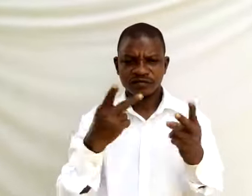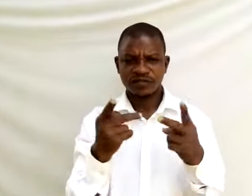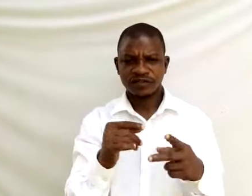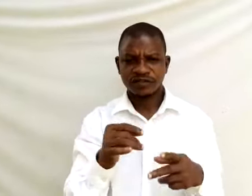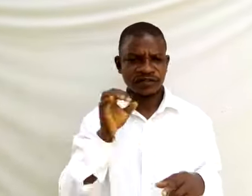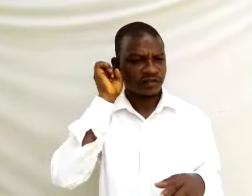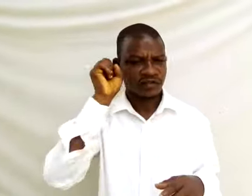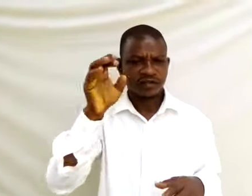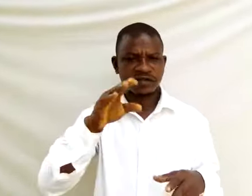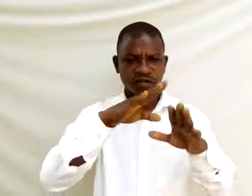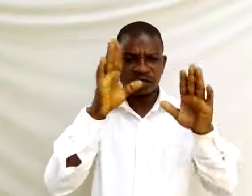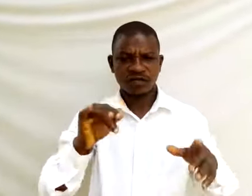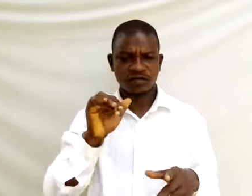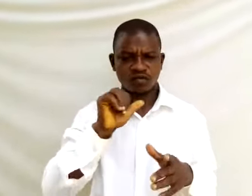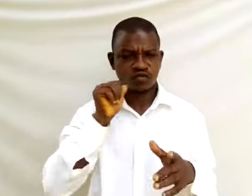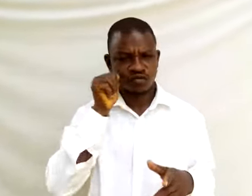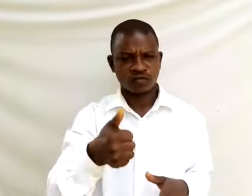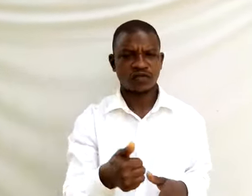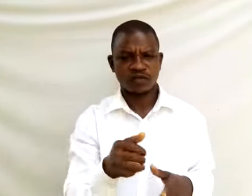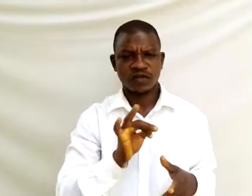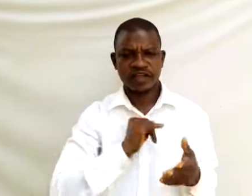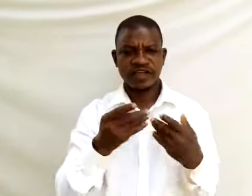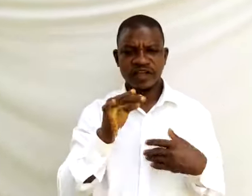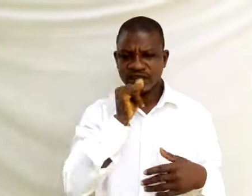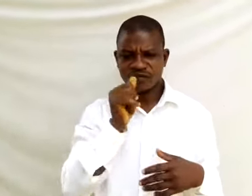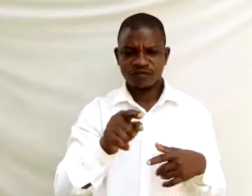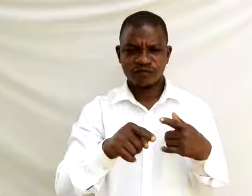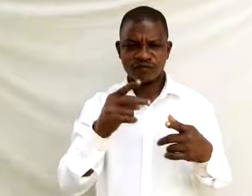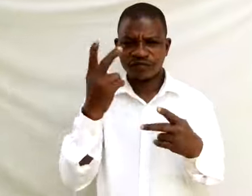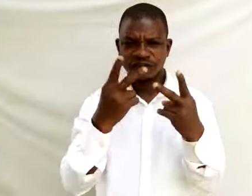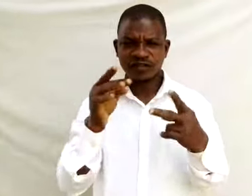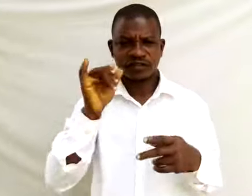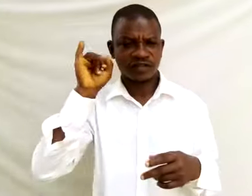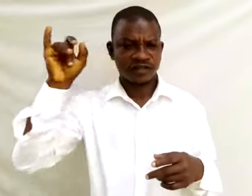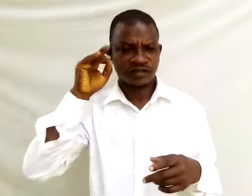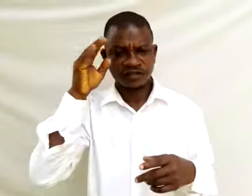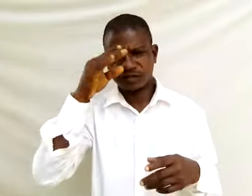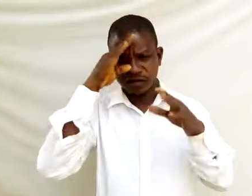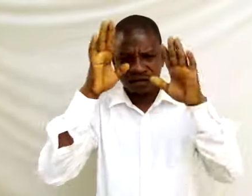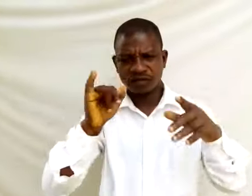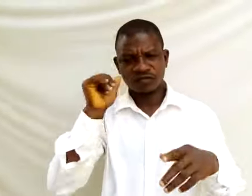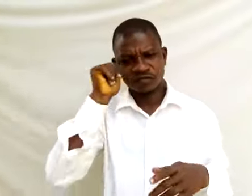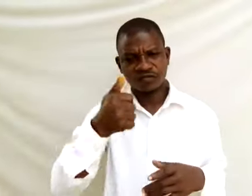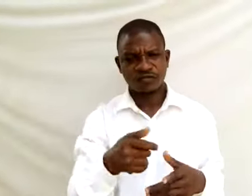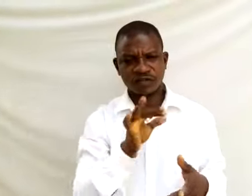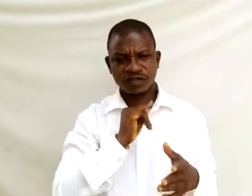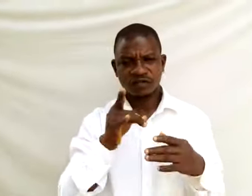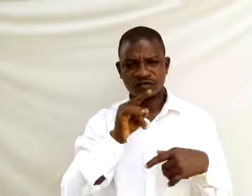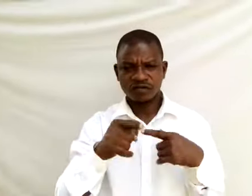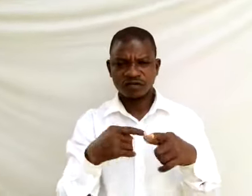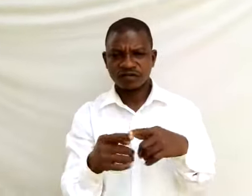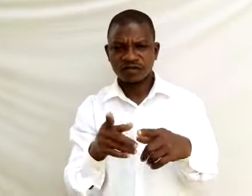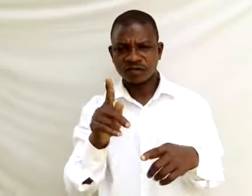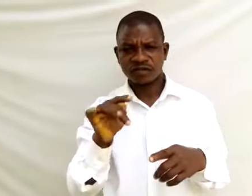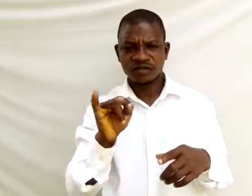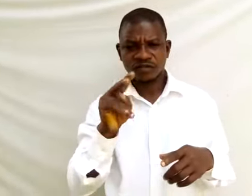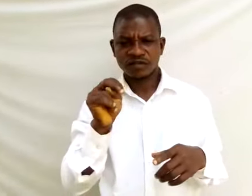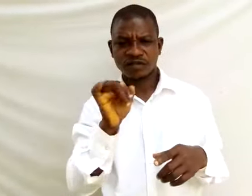house tomorrow. I am visiting his house tomorrow. I am going to do an internship in May. I am